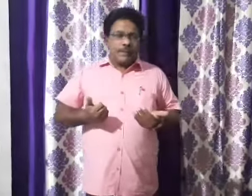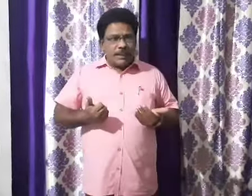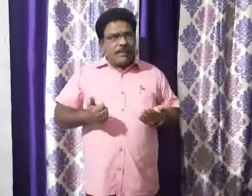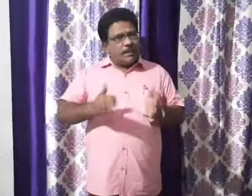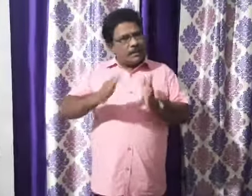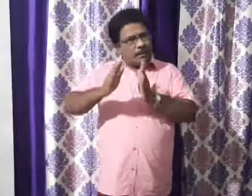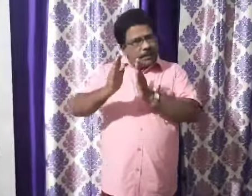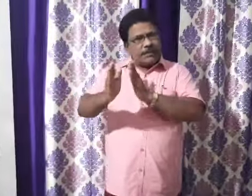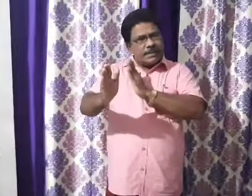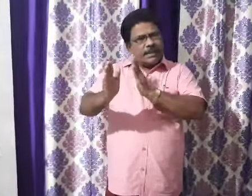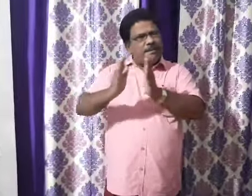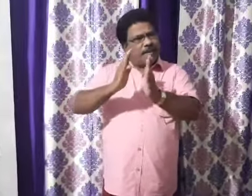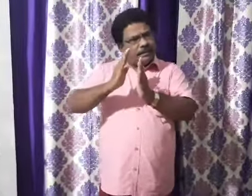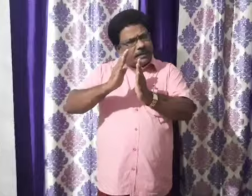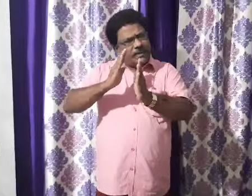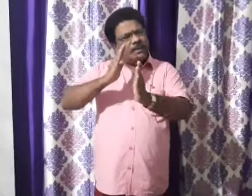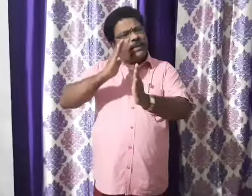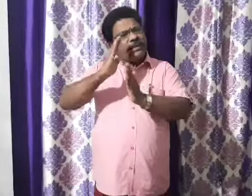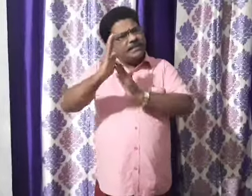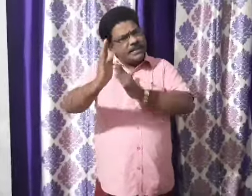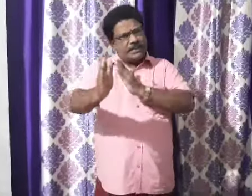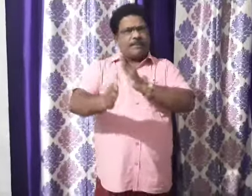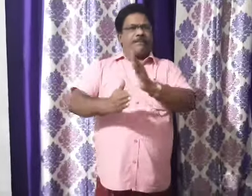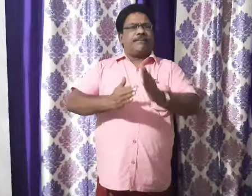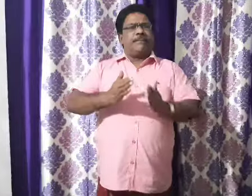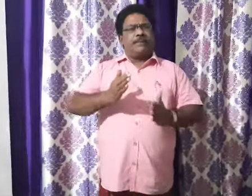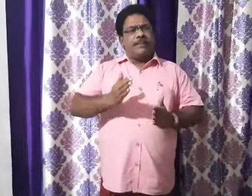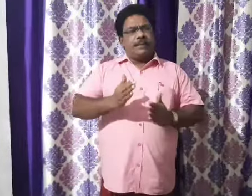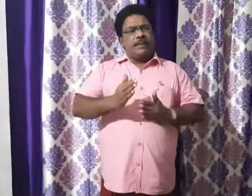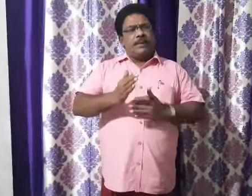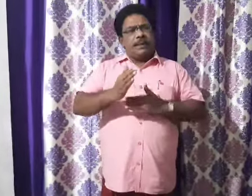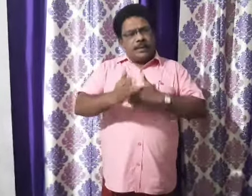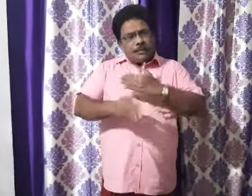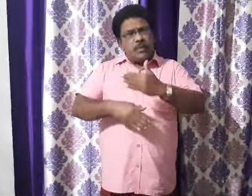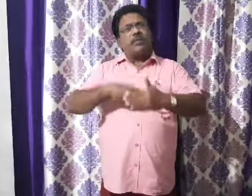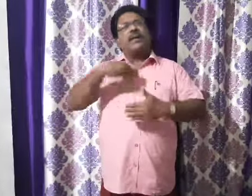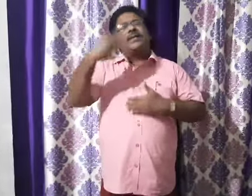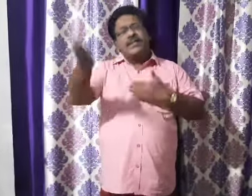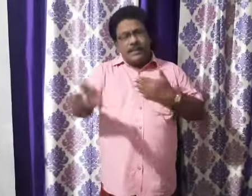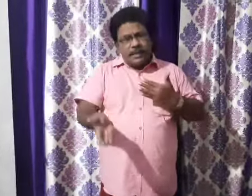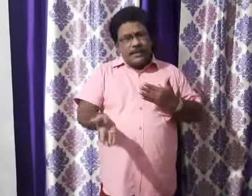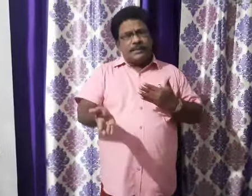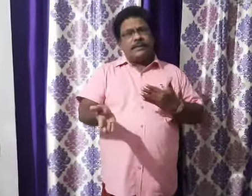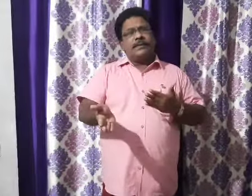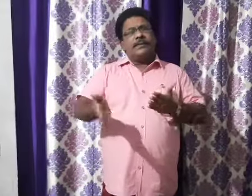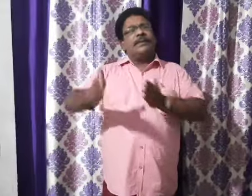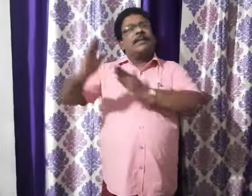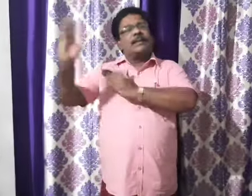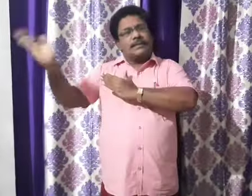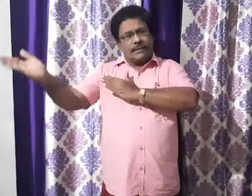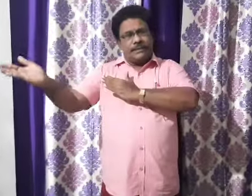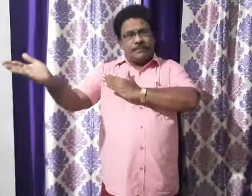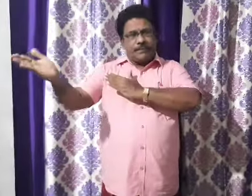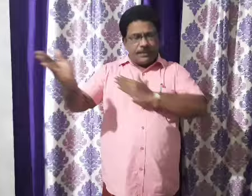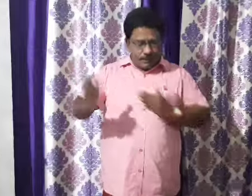Okay? Now once again it is only a revision about what we studied in the last year.